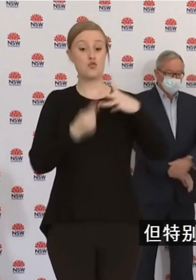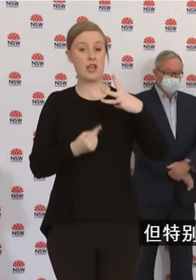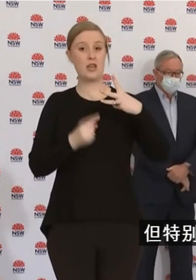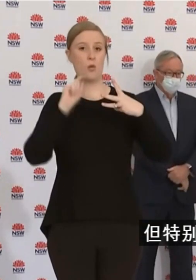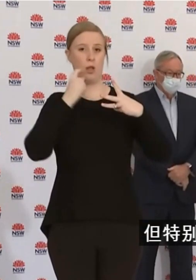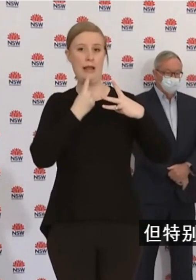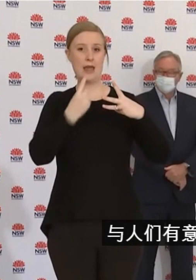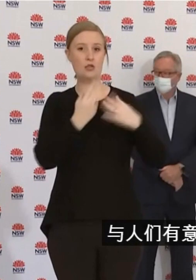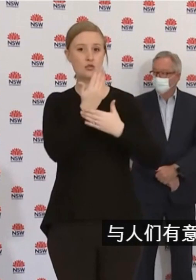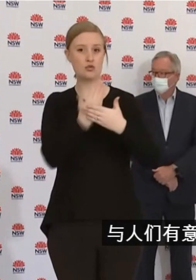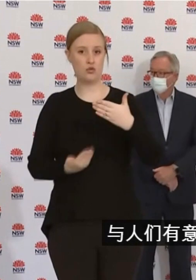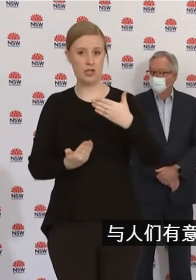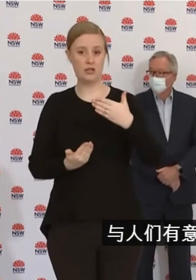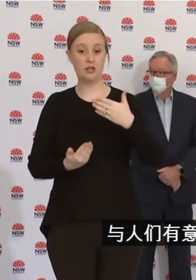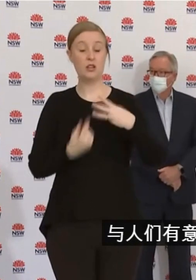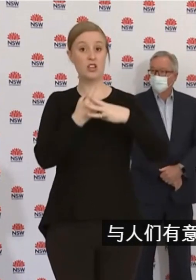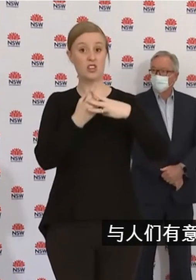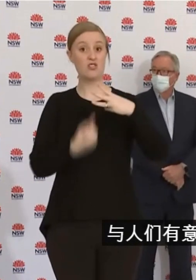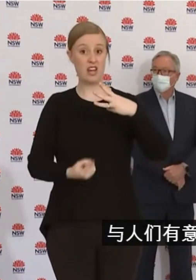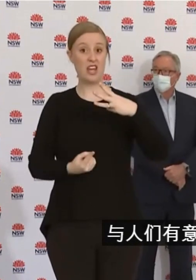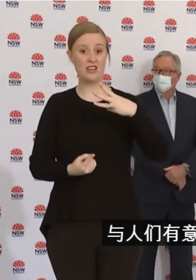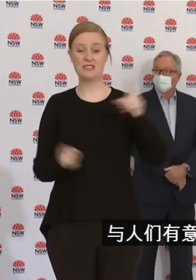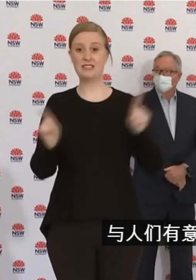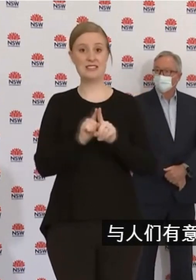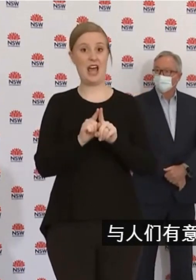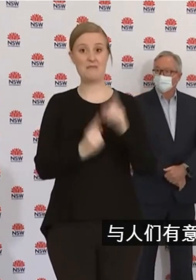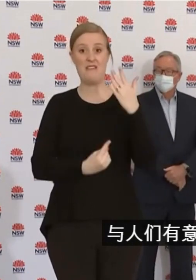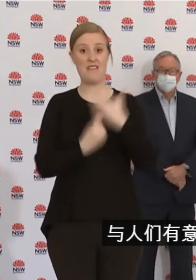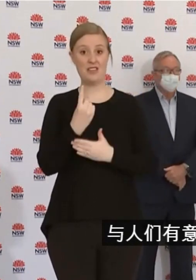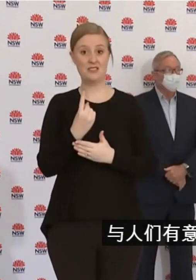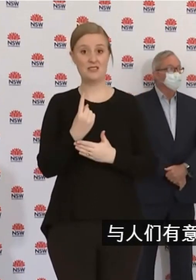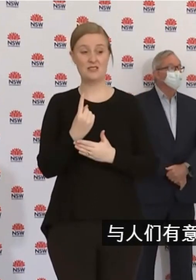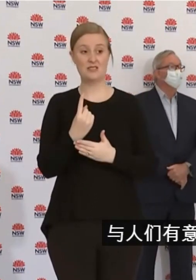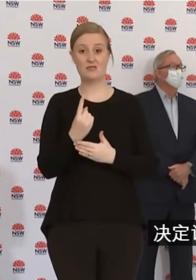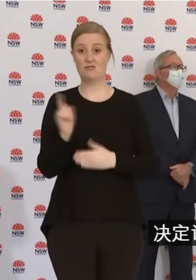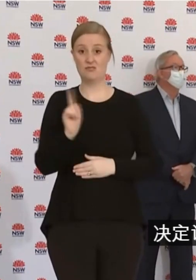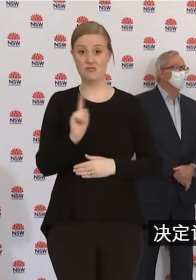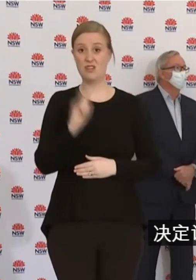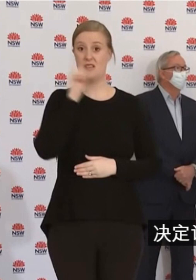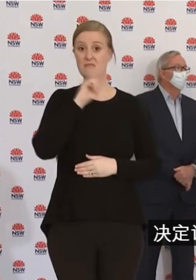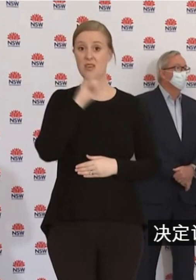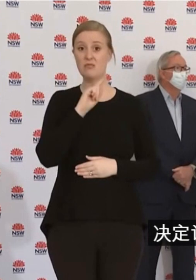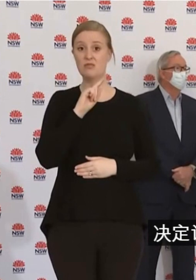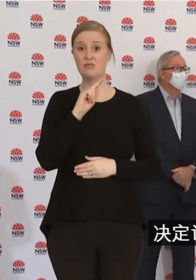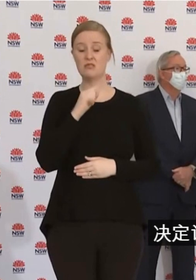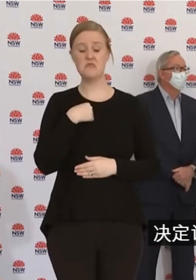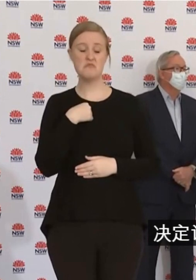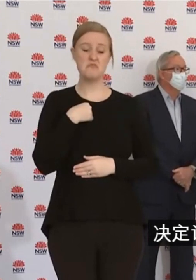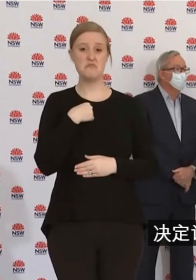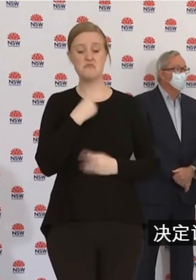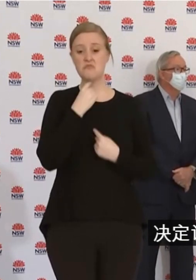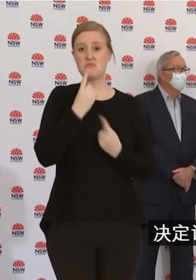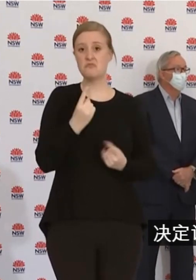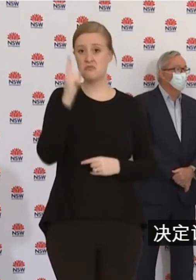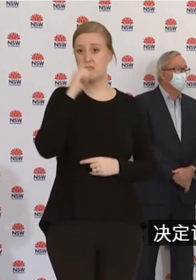particular, the three of them relate to exactly the same thing. That is, people making a conscious decision to have people to